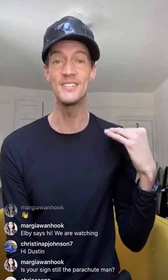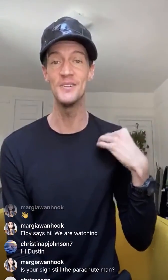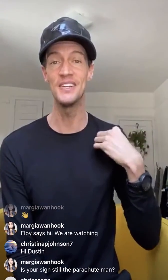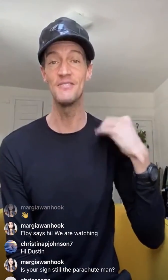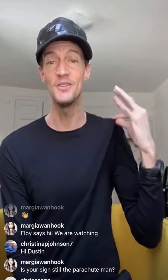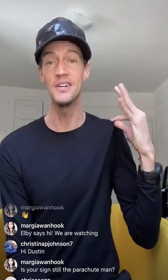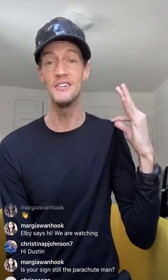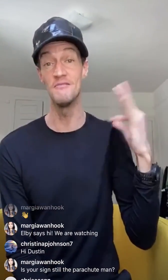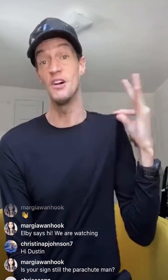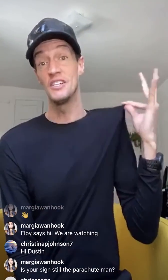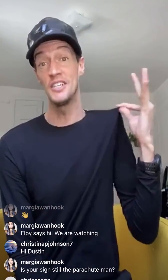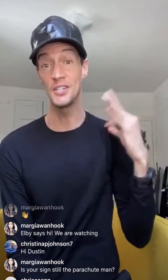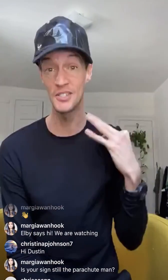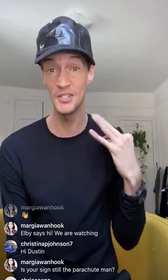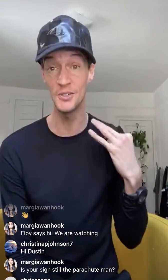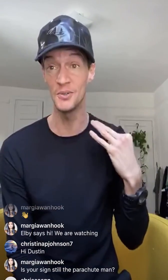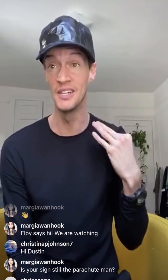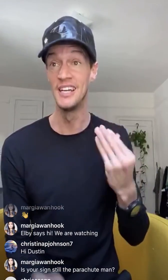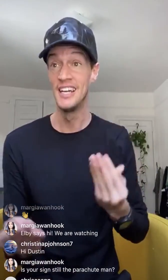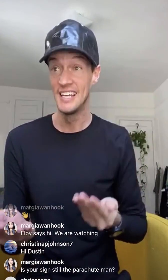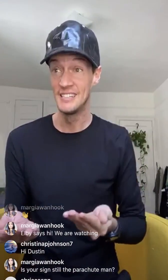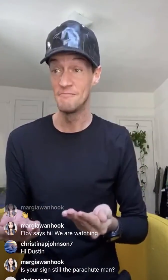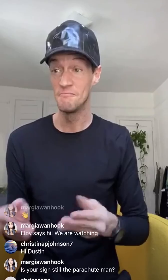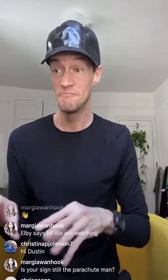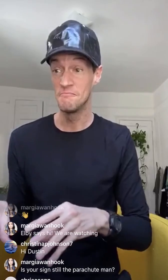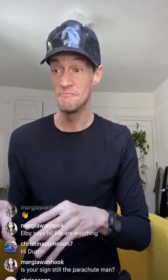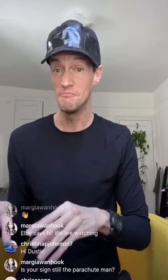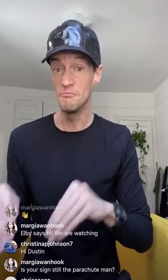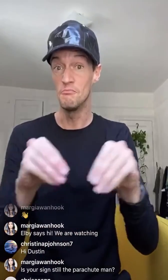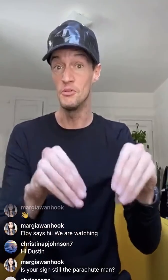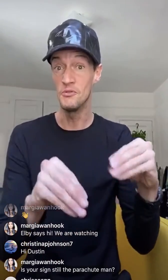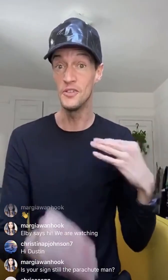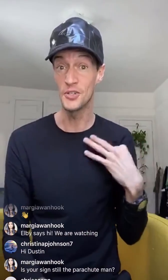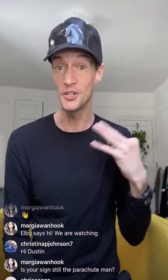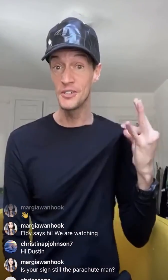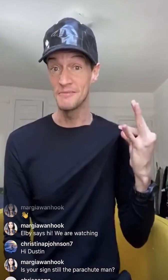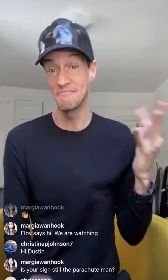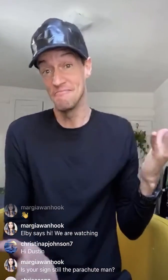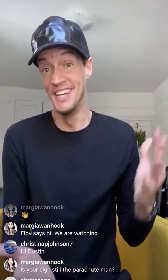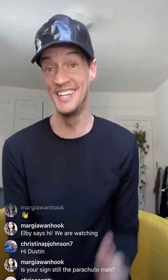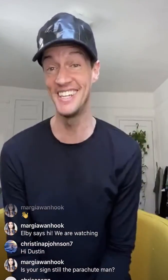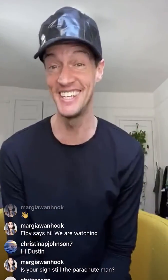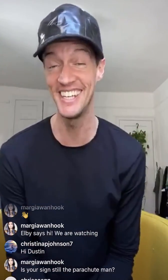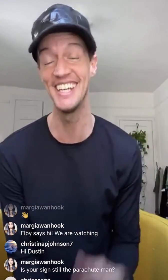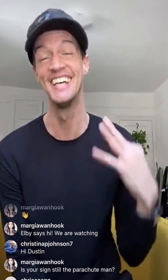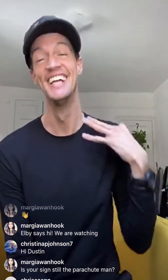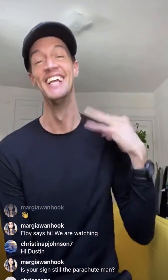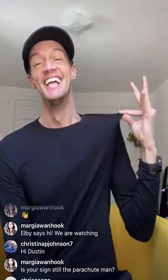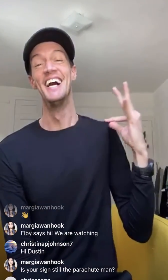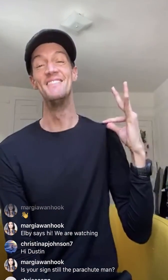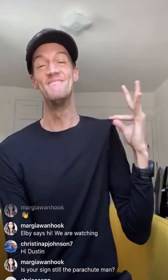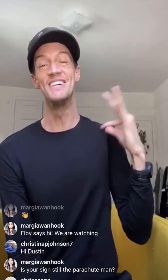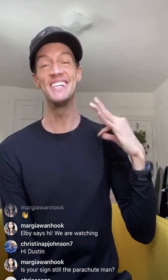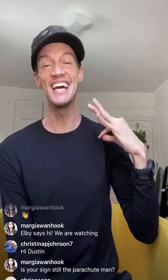Volunteer is just kind of pulling your shirt, like, I'll do it. And this is actually the same sign for shirt. It's just